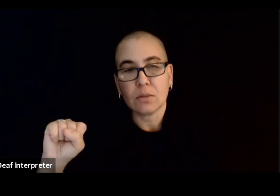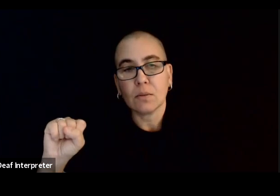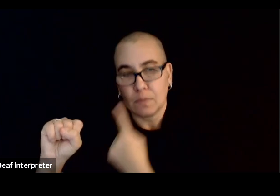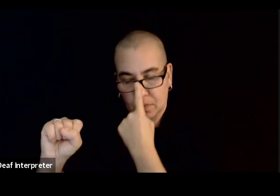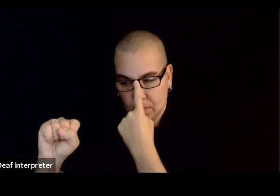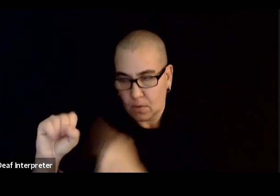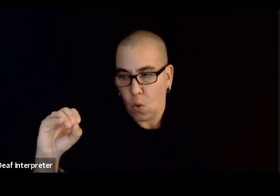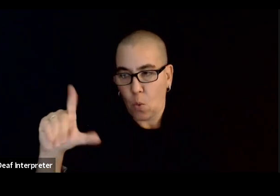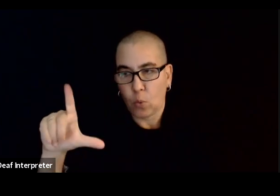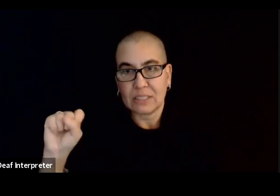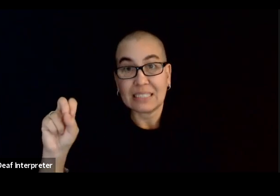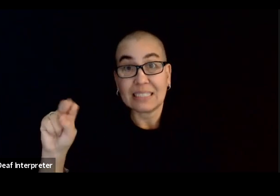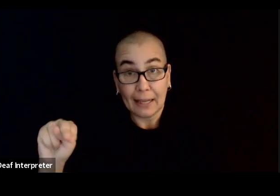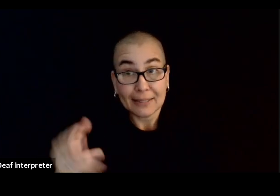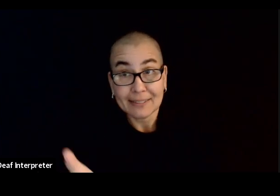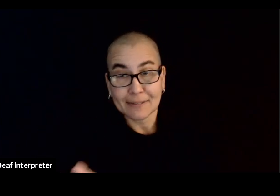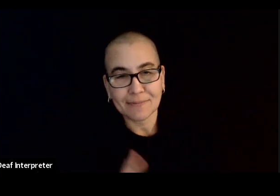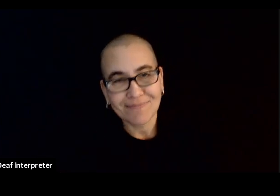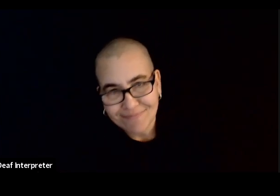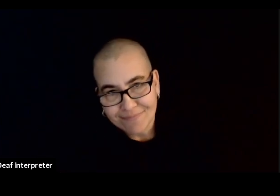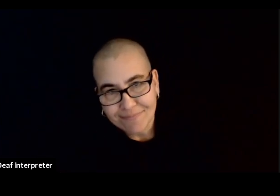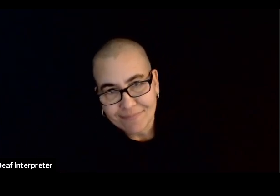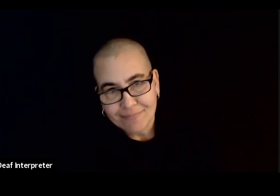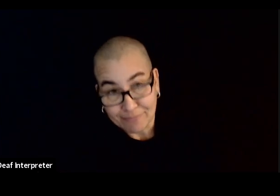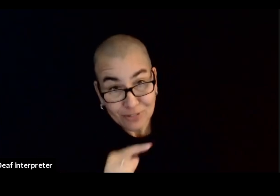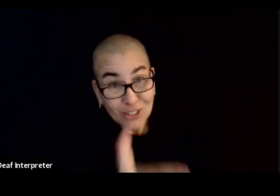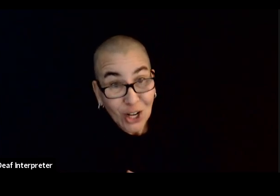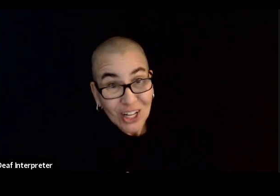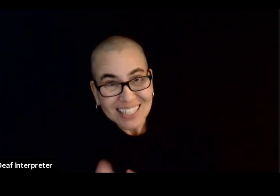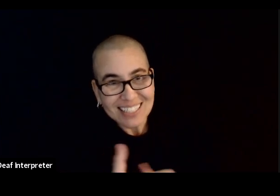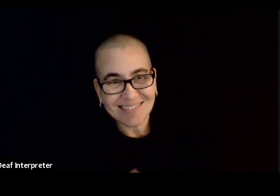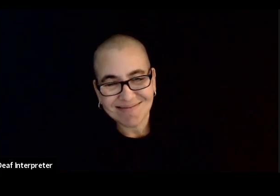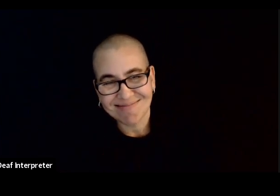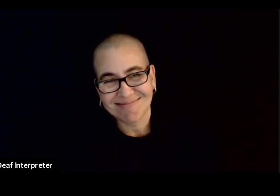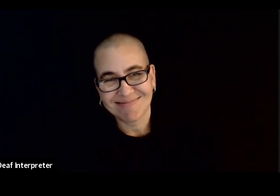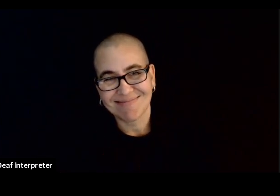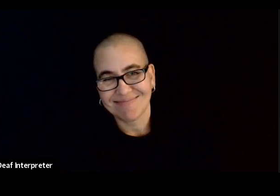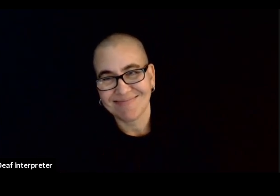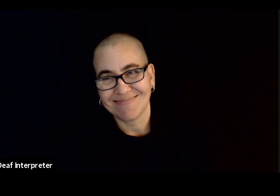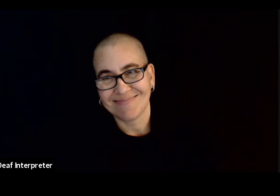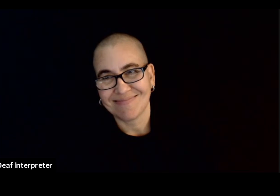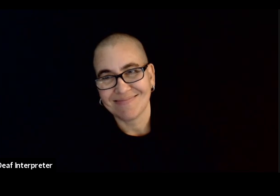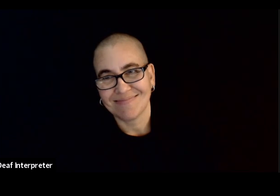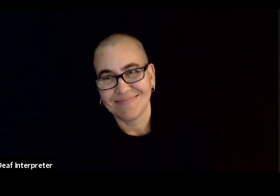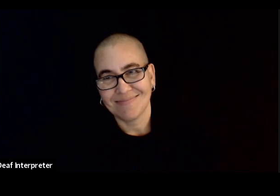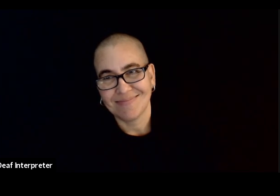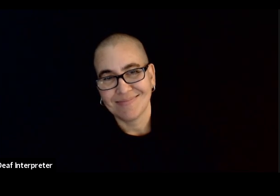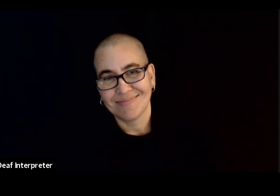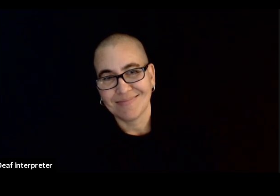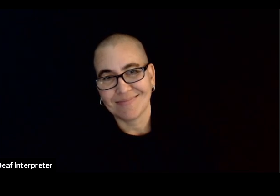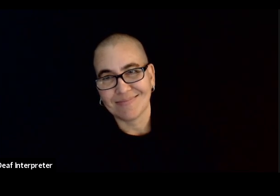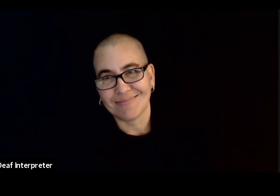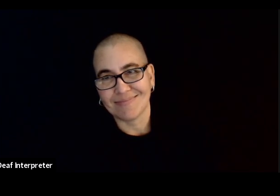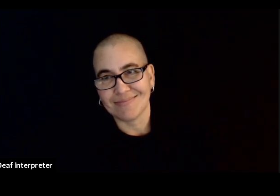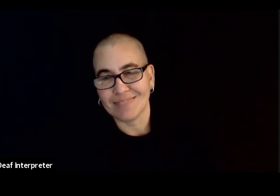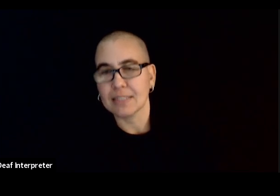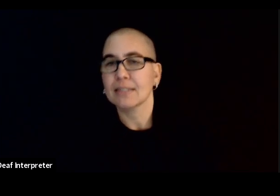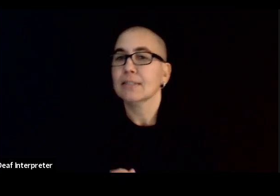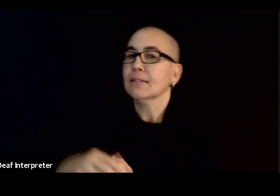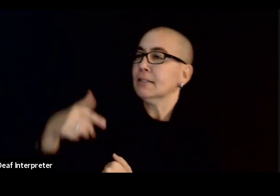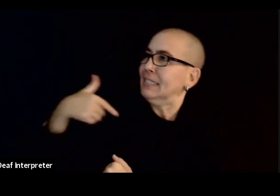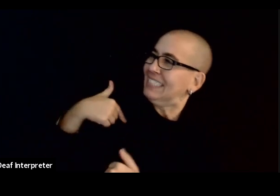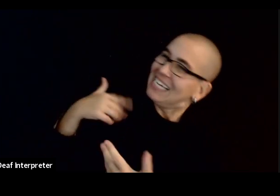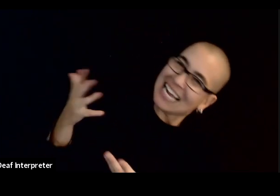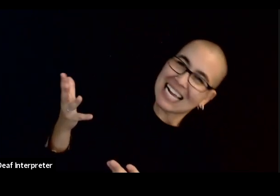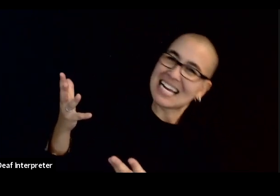for taking my question. I'm just wondering, as we spend a fair amount of time on this call, hearing about social gatherings